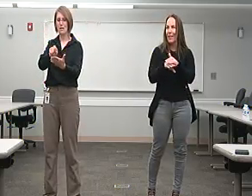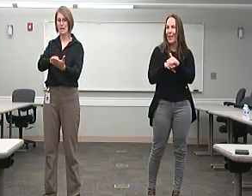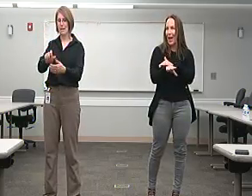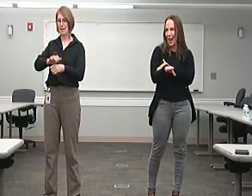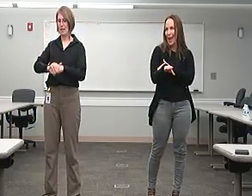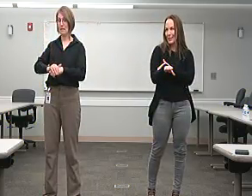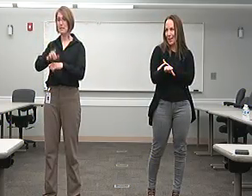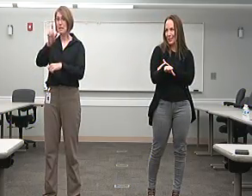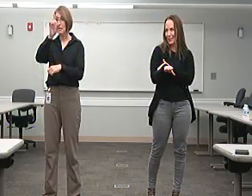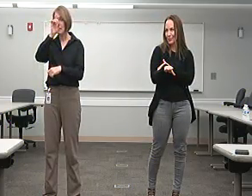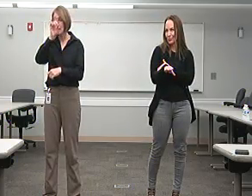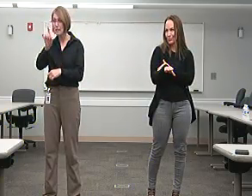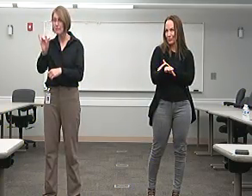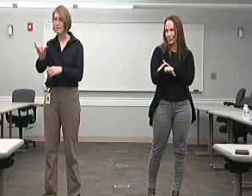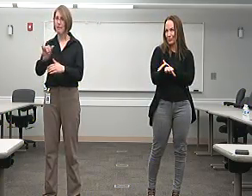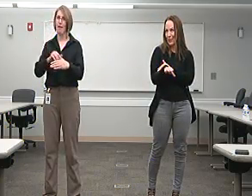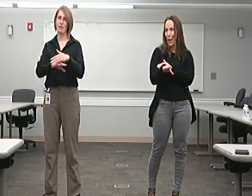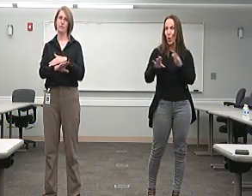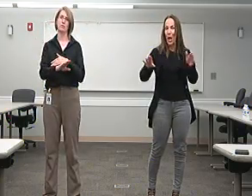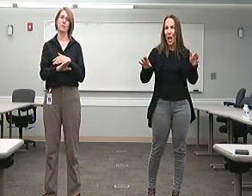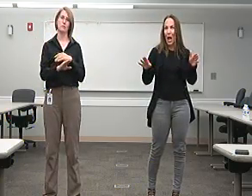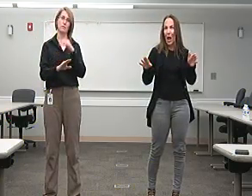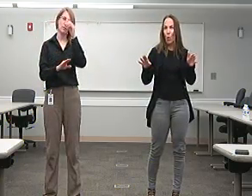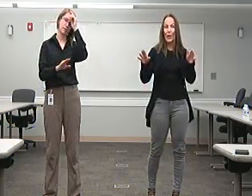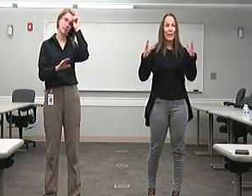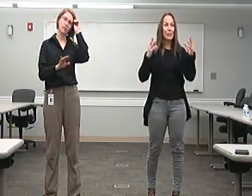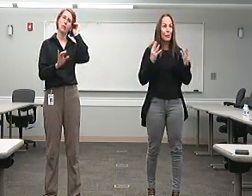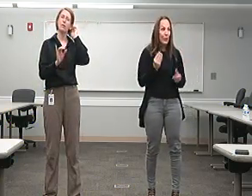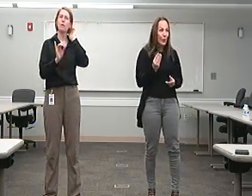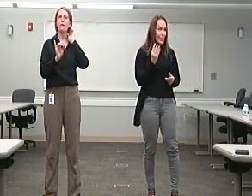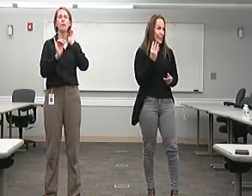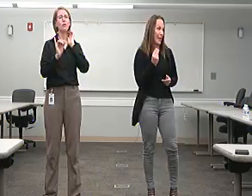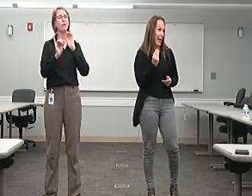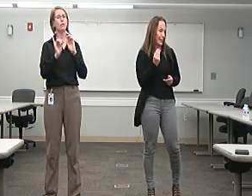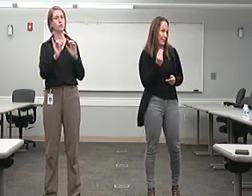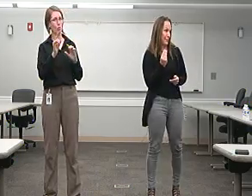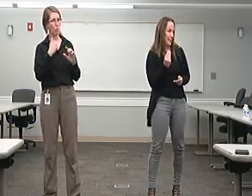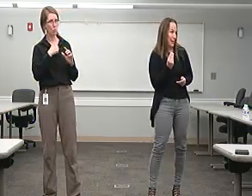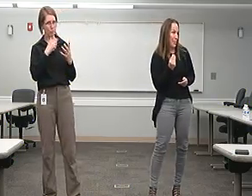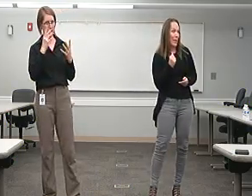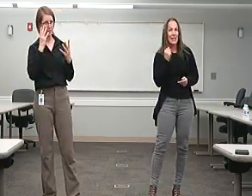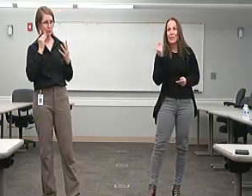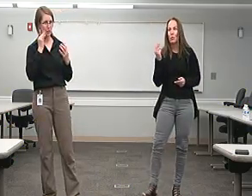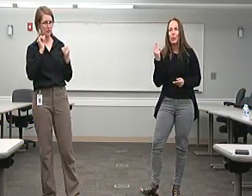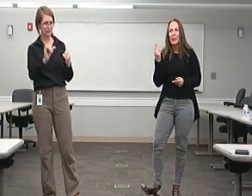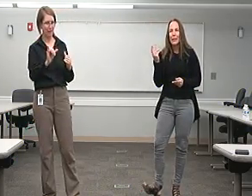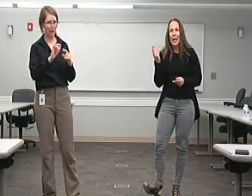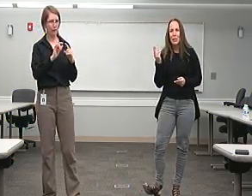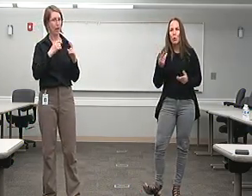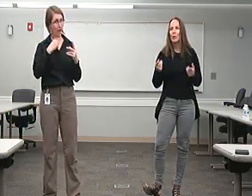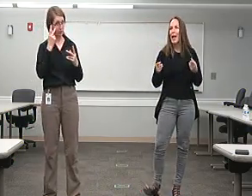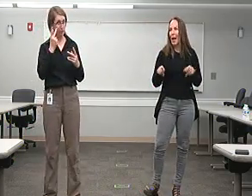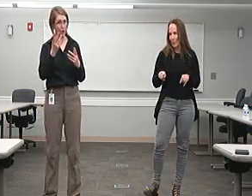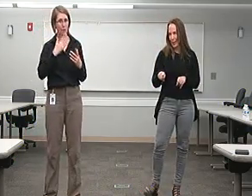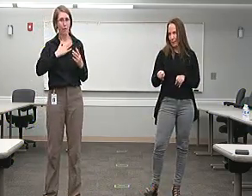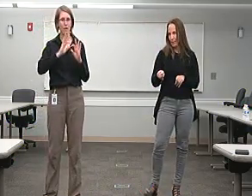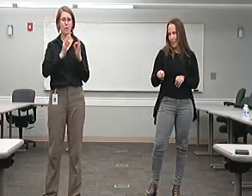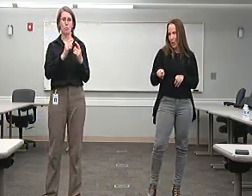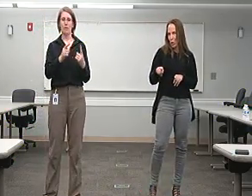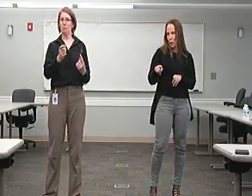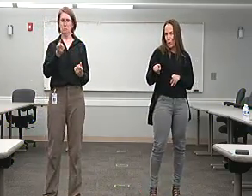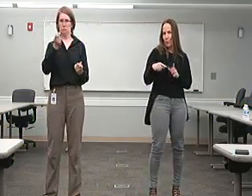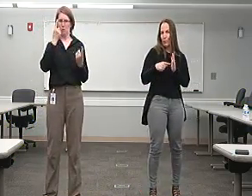access. Now, we experienced that, but I didn't realize what was happening. So,